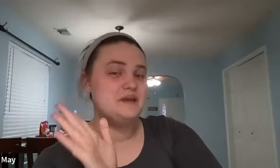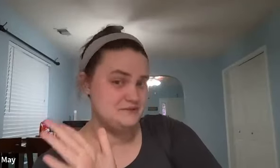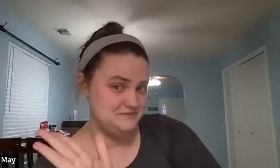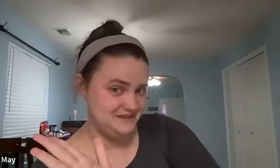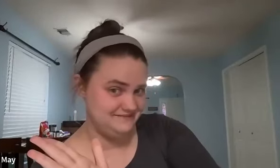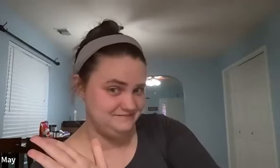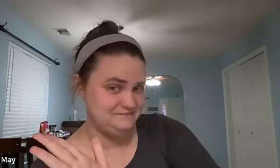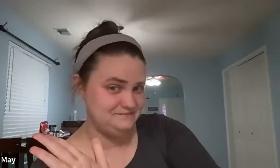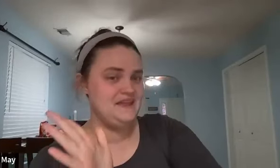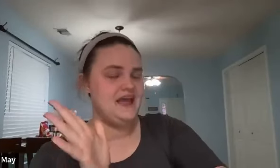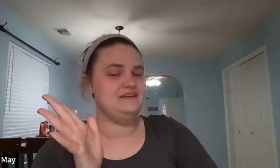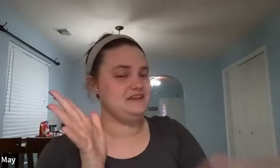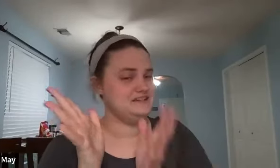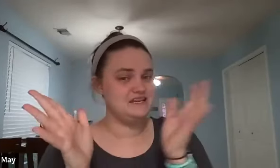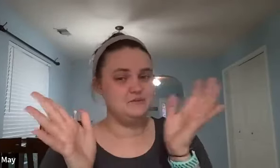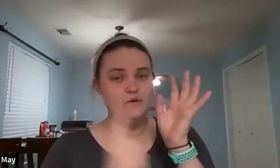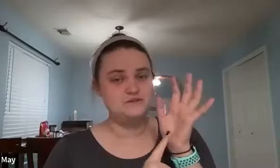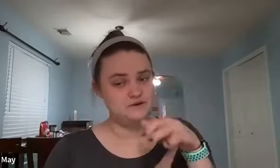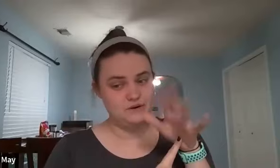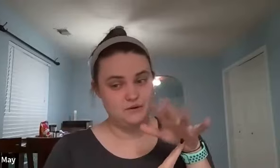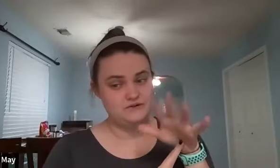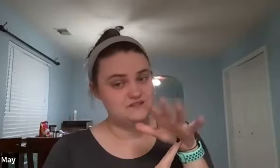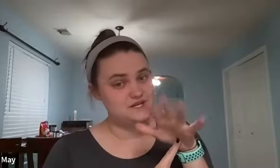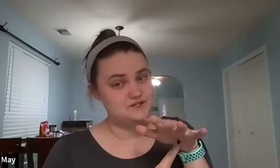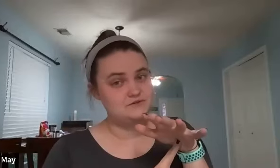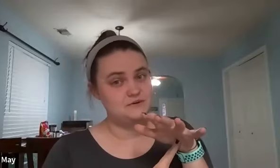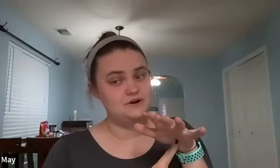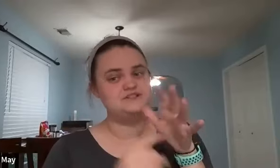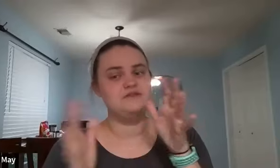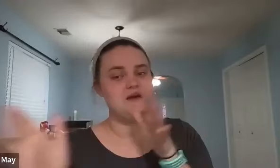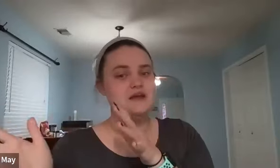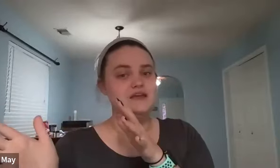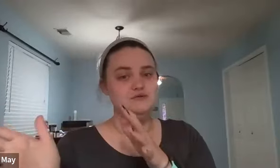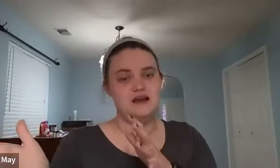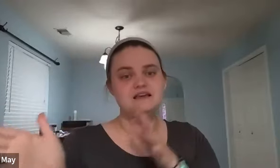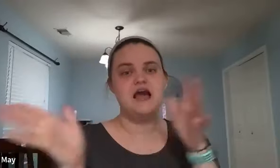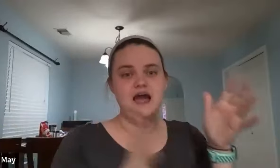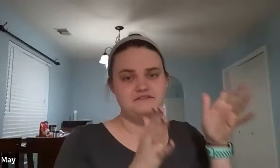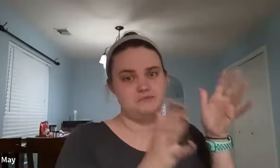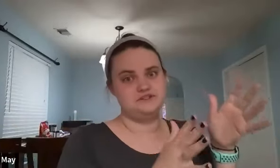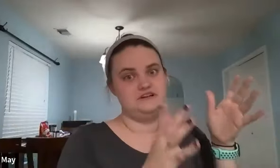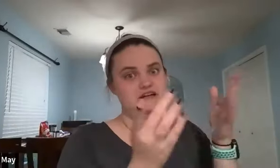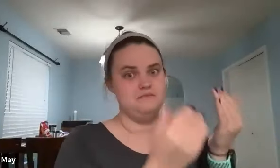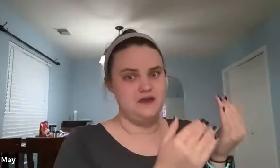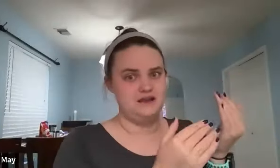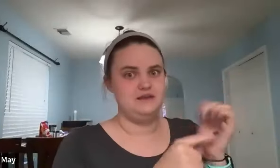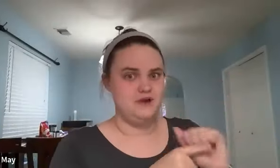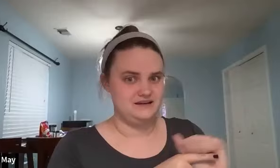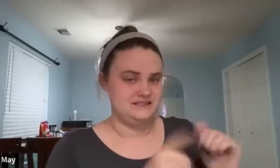with me. Like I said, we've always record these videos before, so that way you guys have the opportunity to come back and practice them